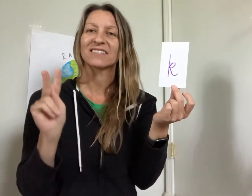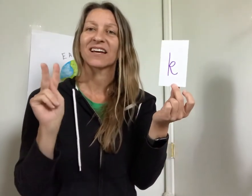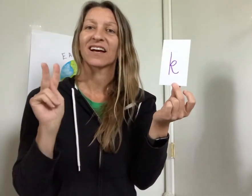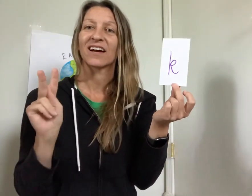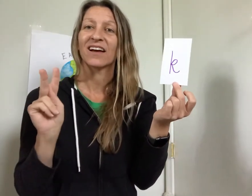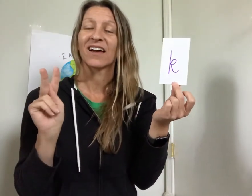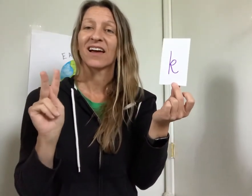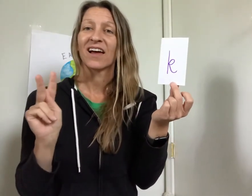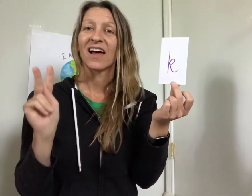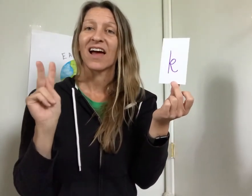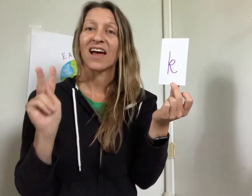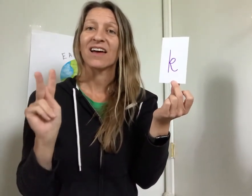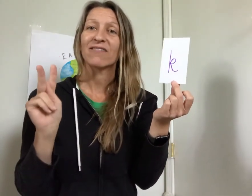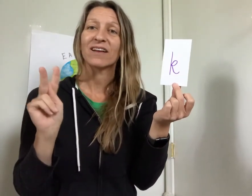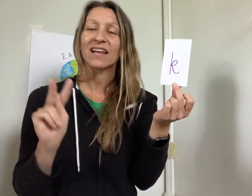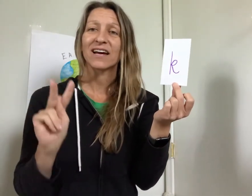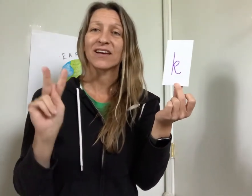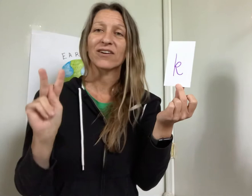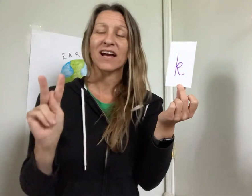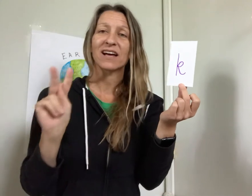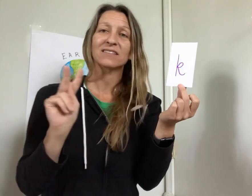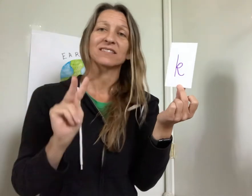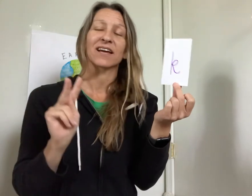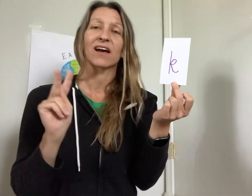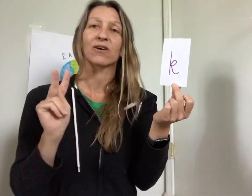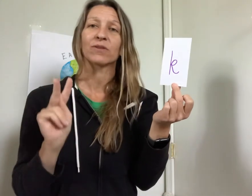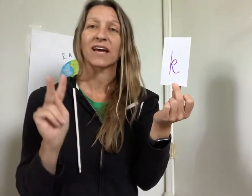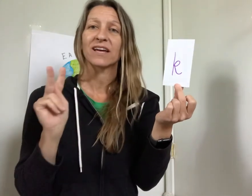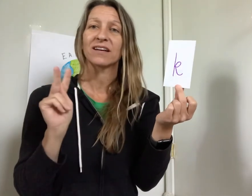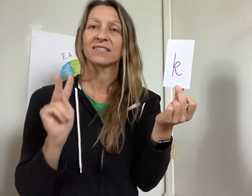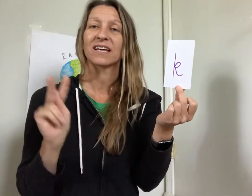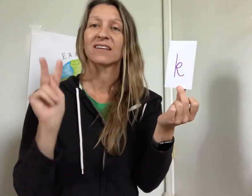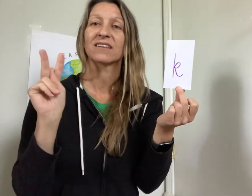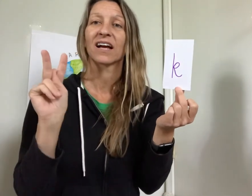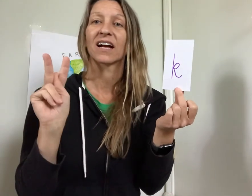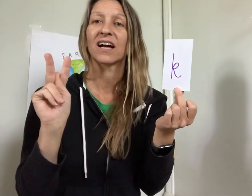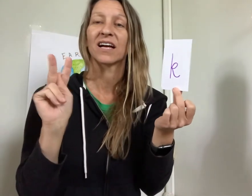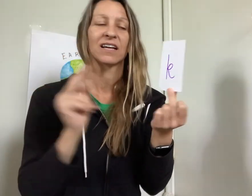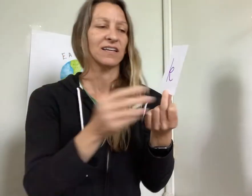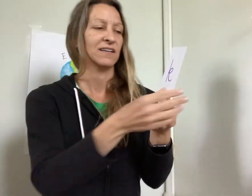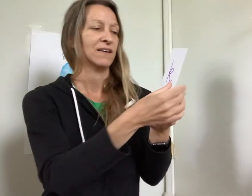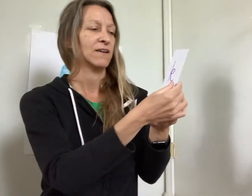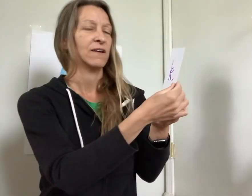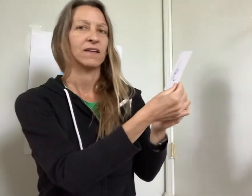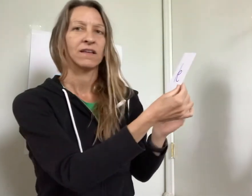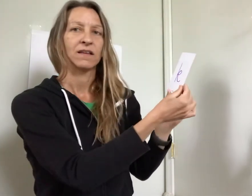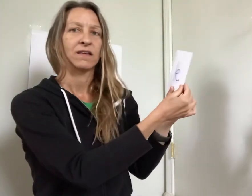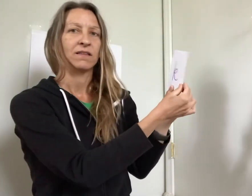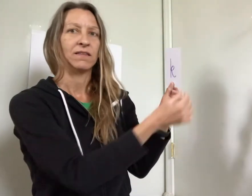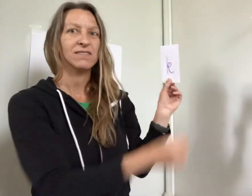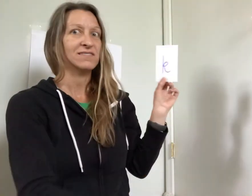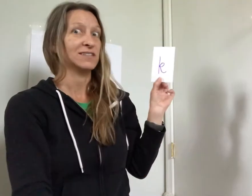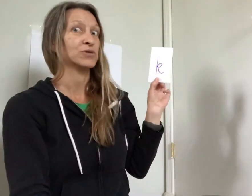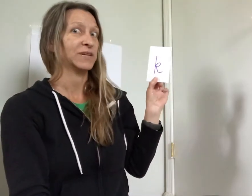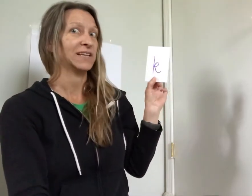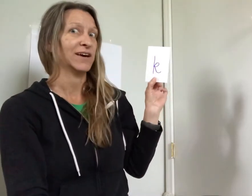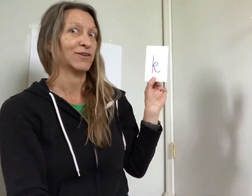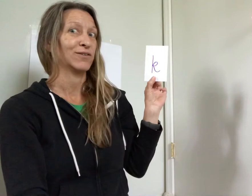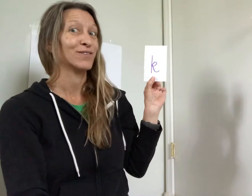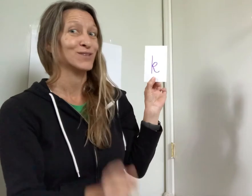K. Every letter has a sound. K says K. This is a tricky letter, so we'll